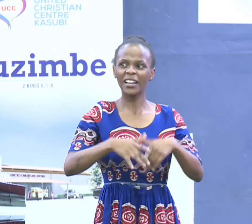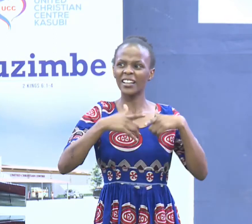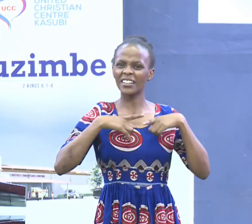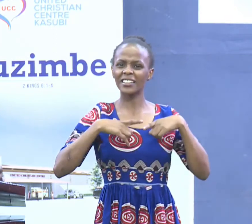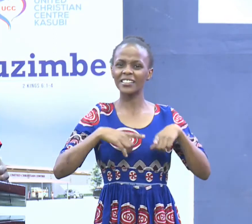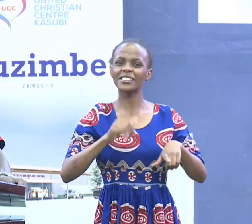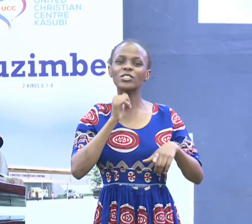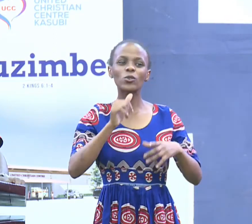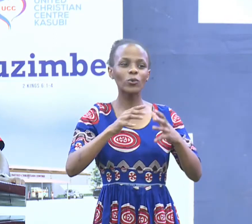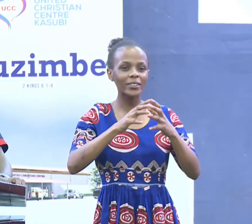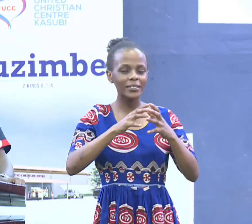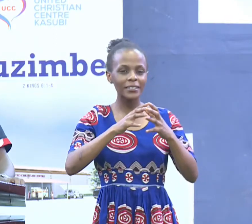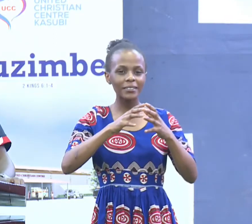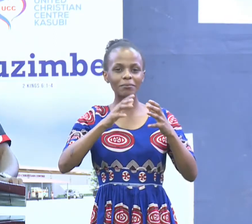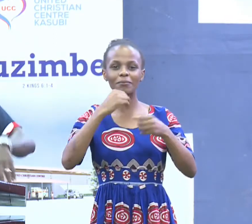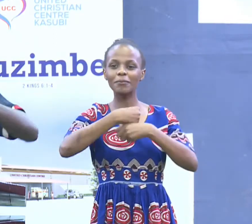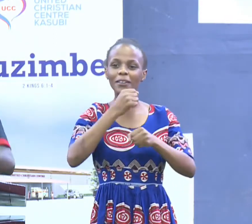Extravagance.